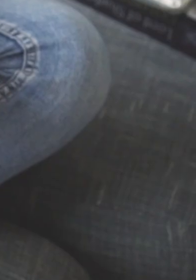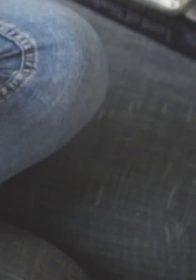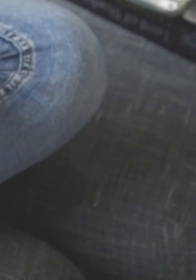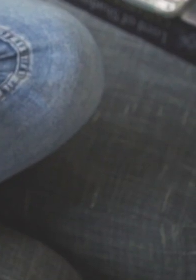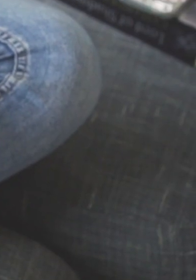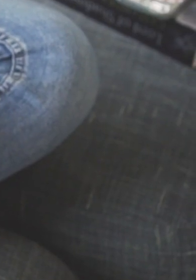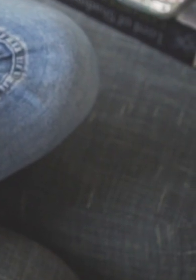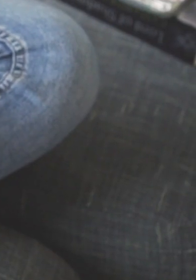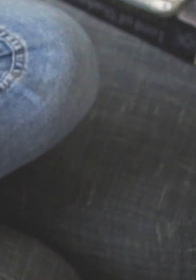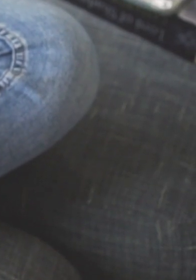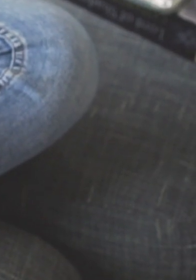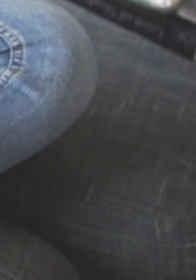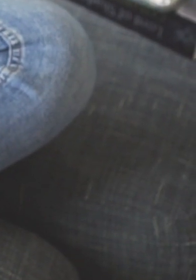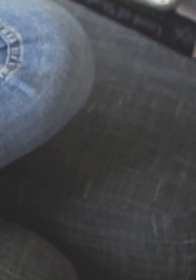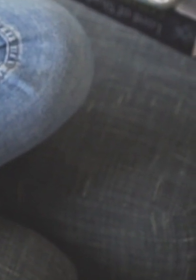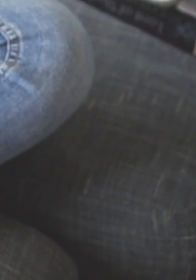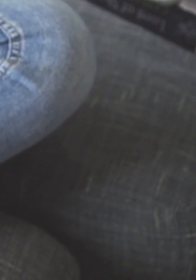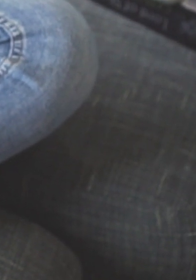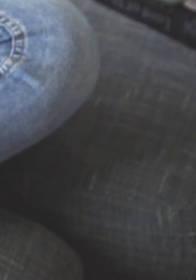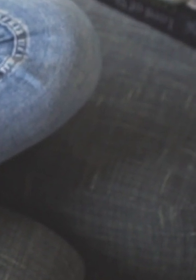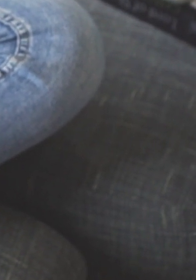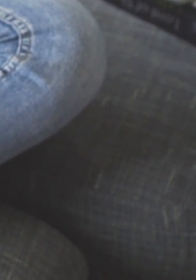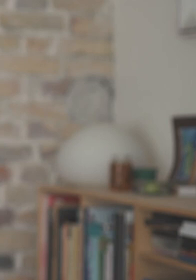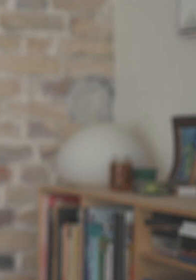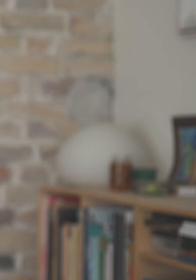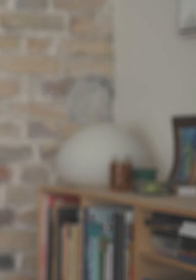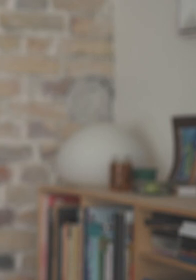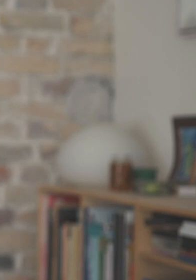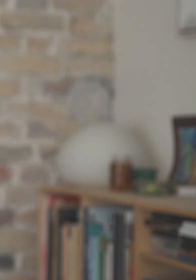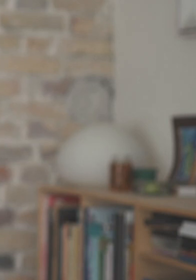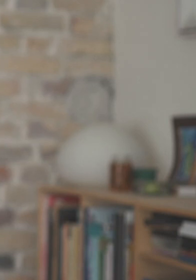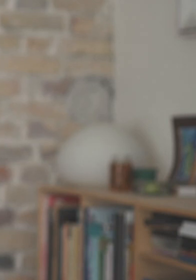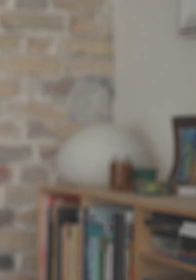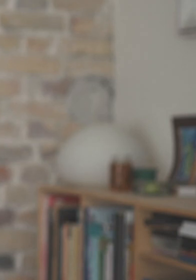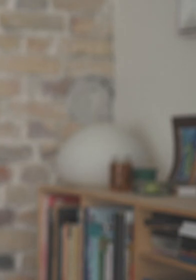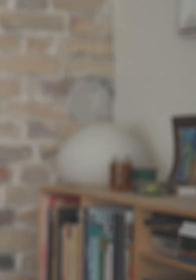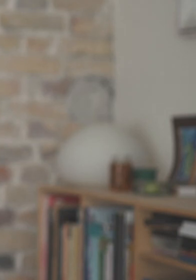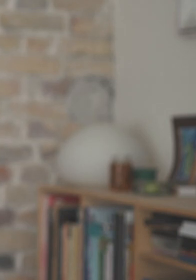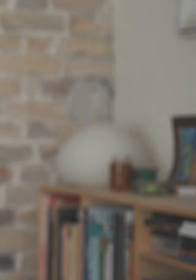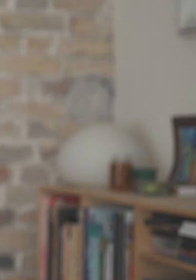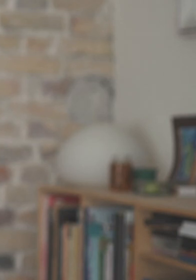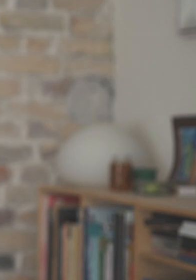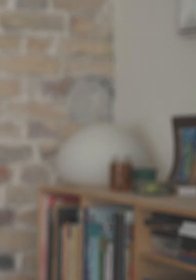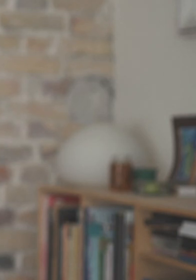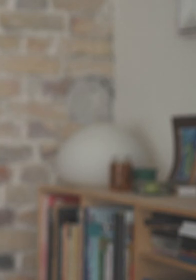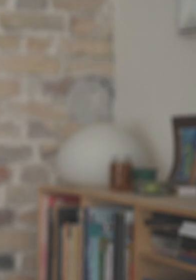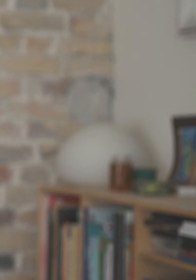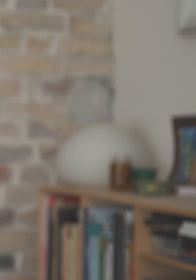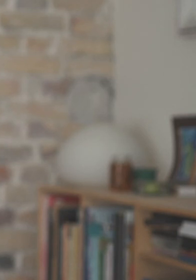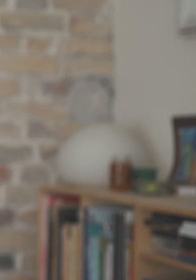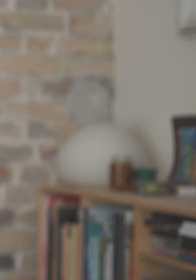is strength in vulnerability, and it's not strength in spite of vulnerability, it's